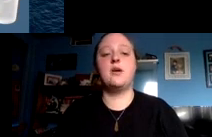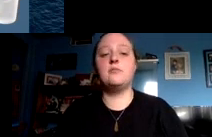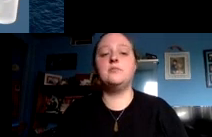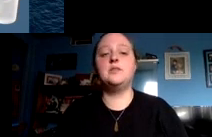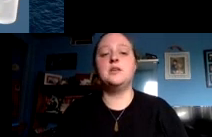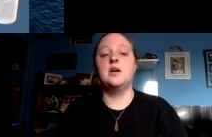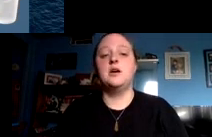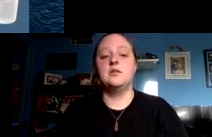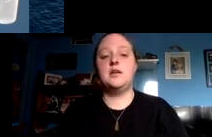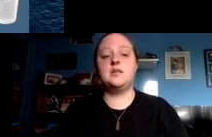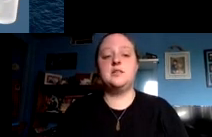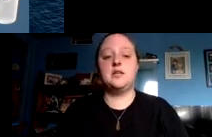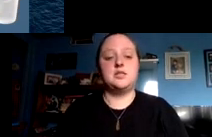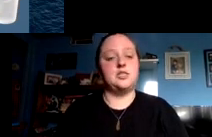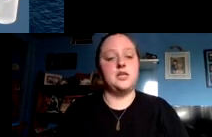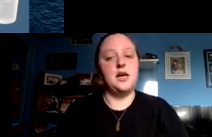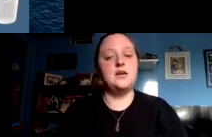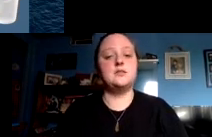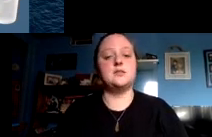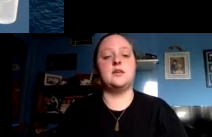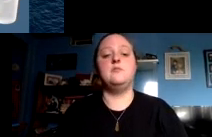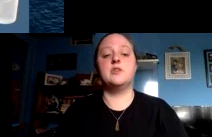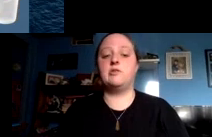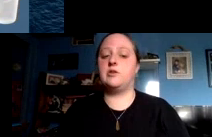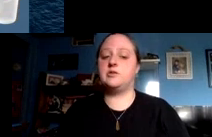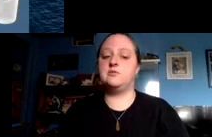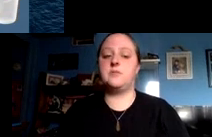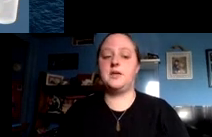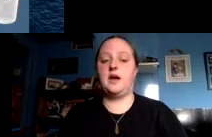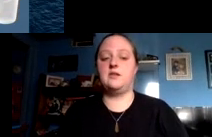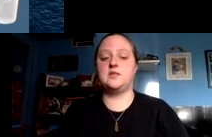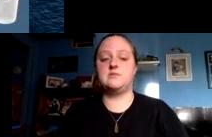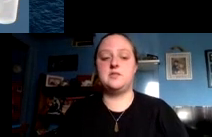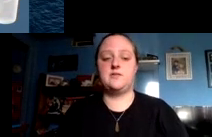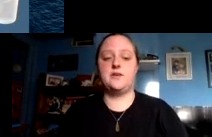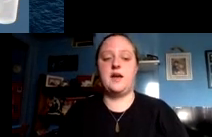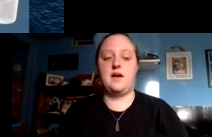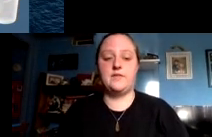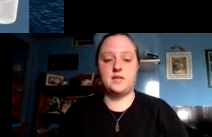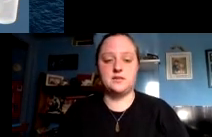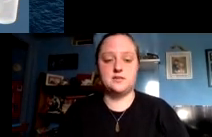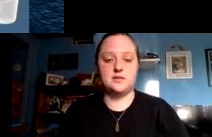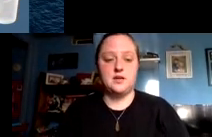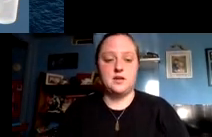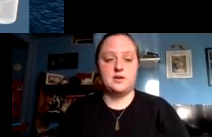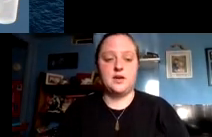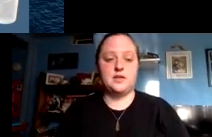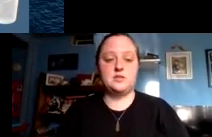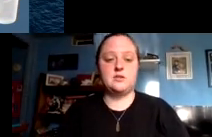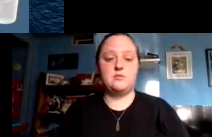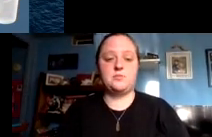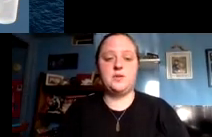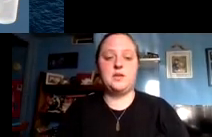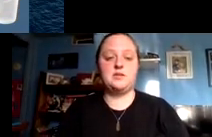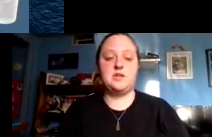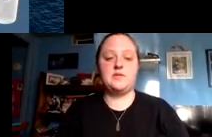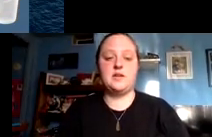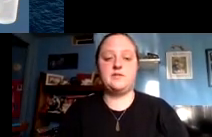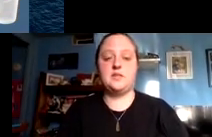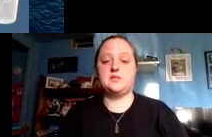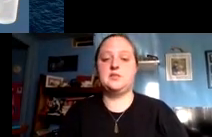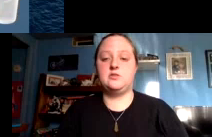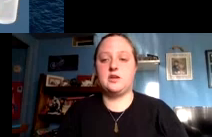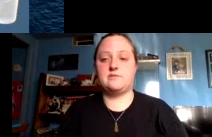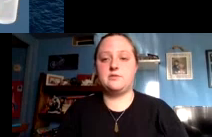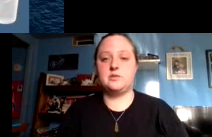what is probably likely that she has, and we're going to pick out some different evidence. Okay, so we'll pick out